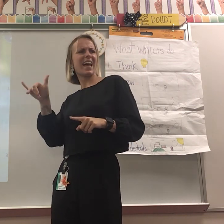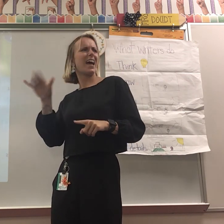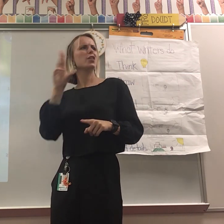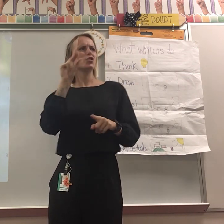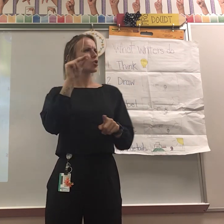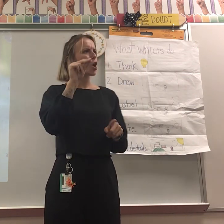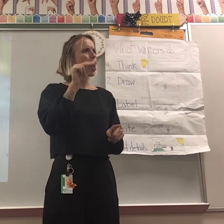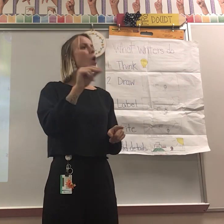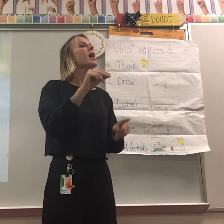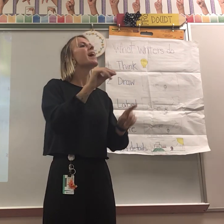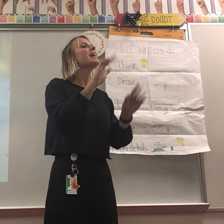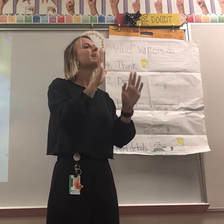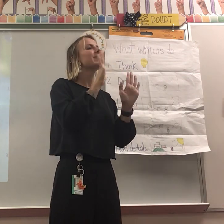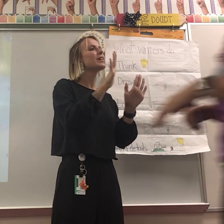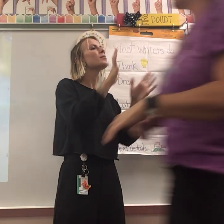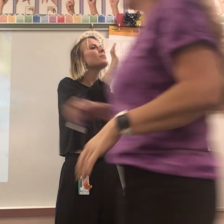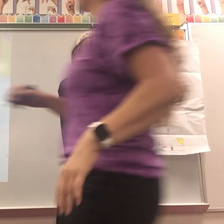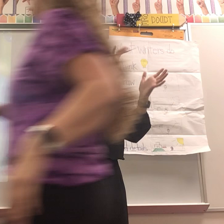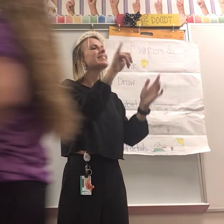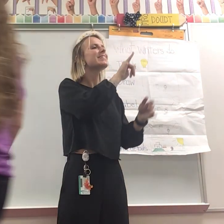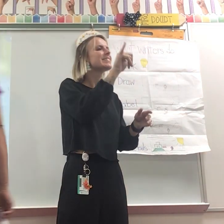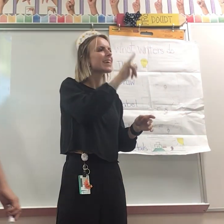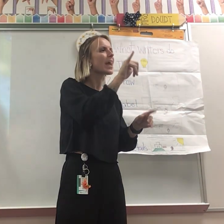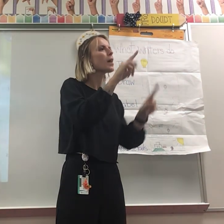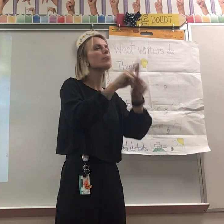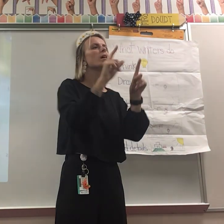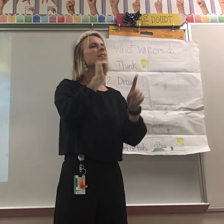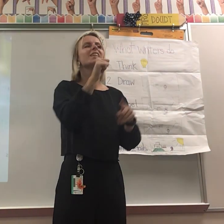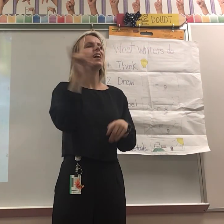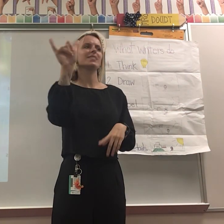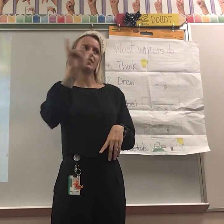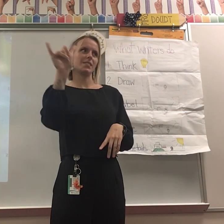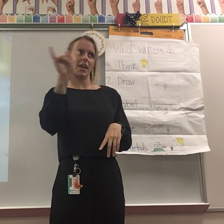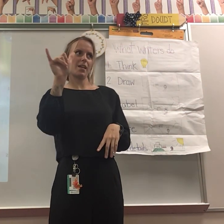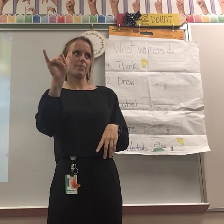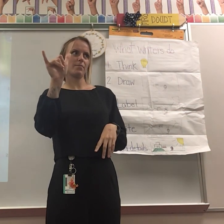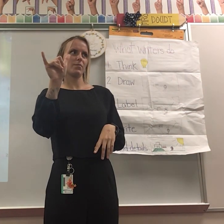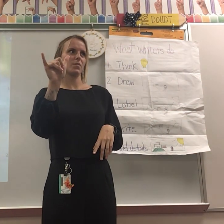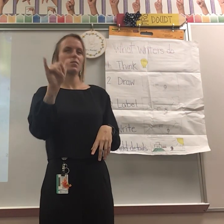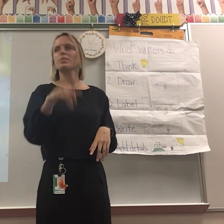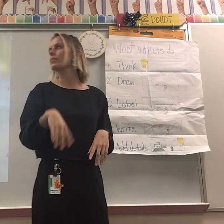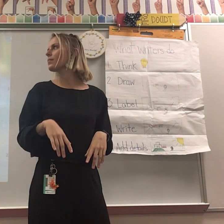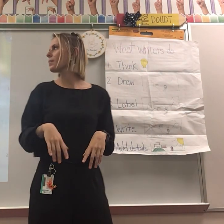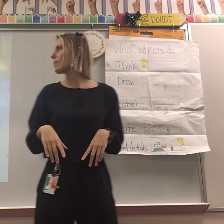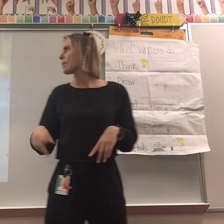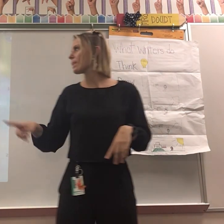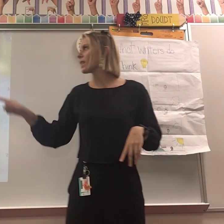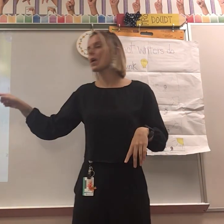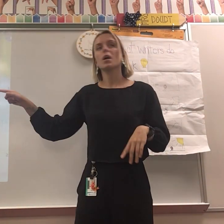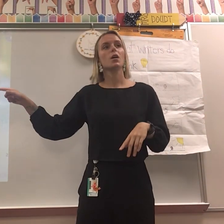be similar. So go ahead back to your seat. Here we go. We're